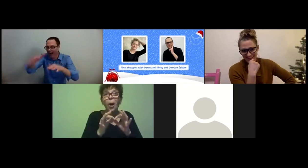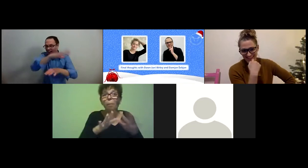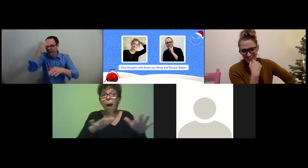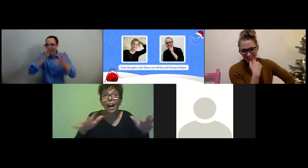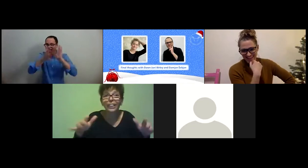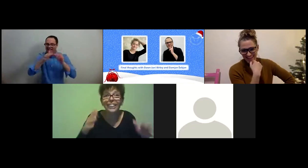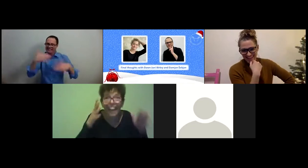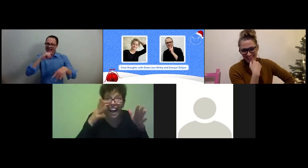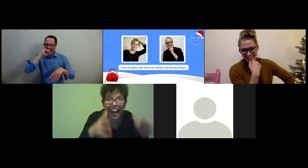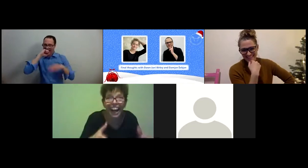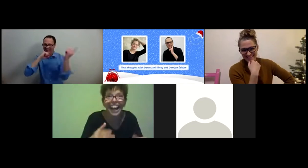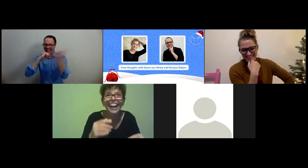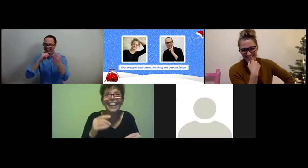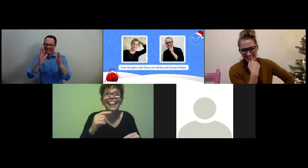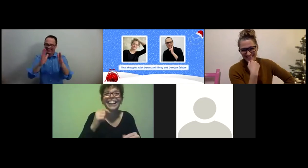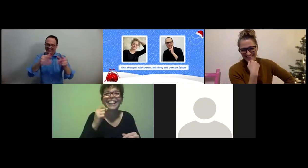I agree.